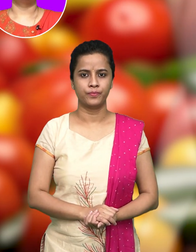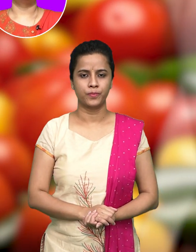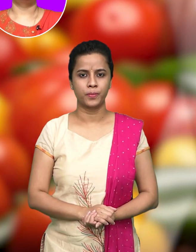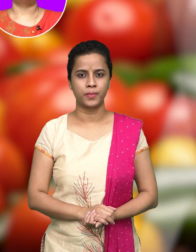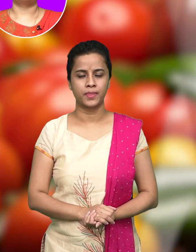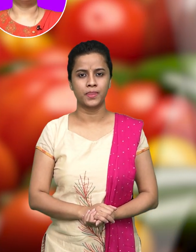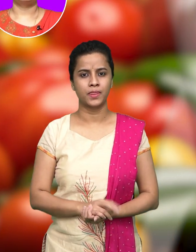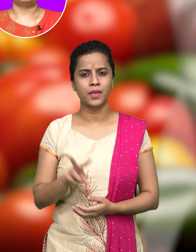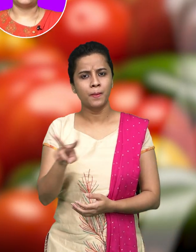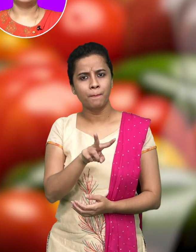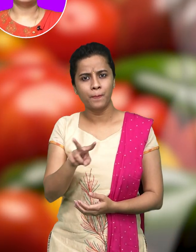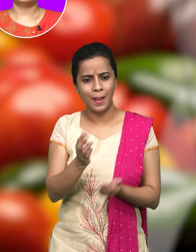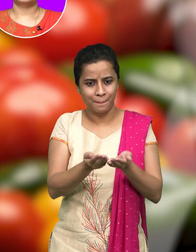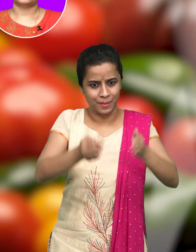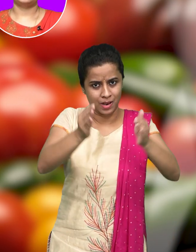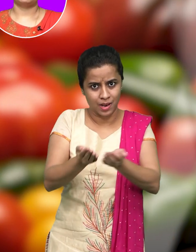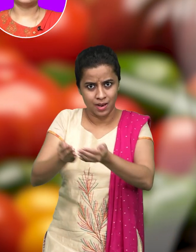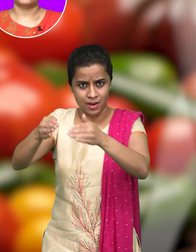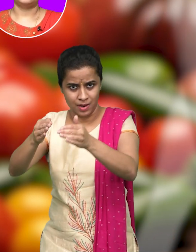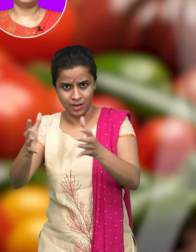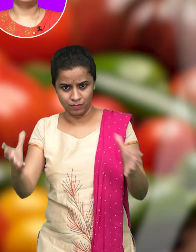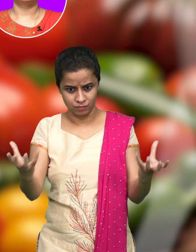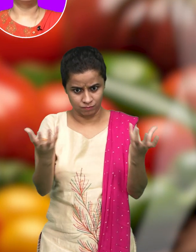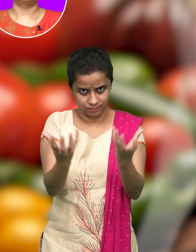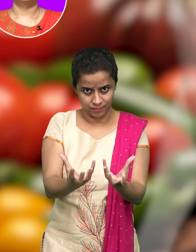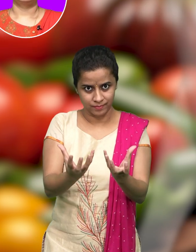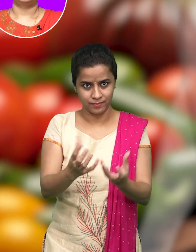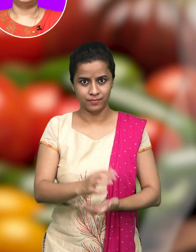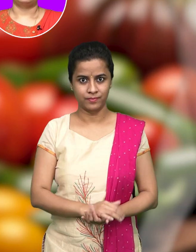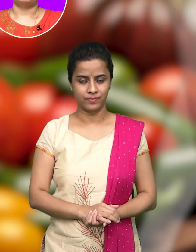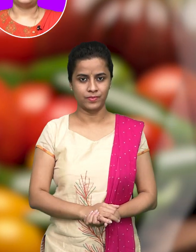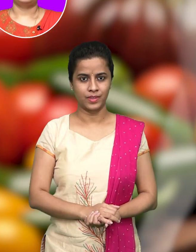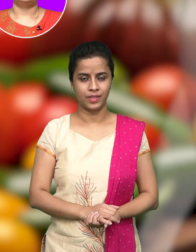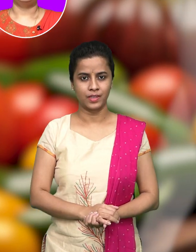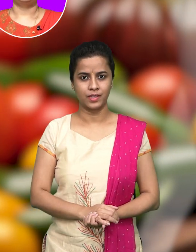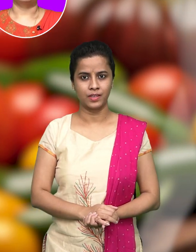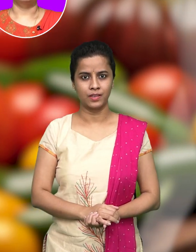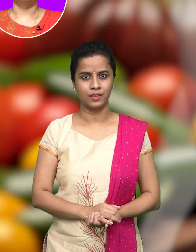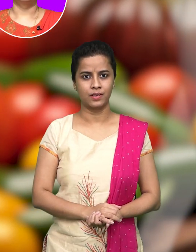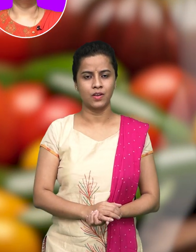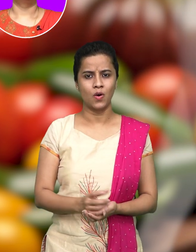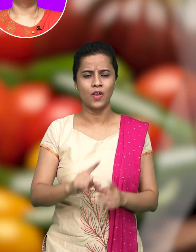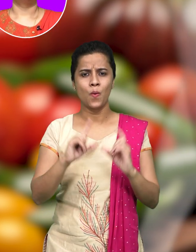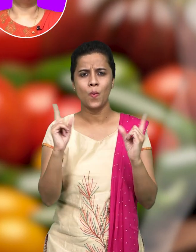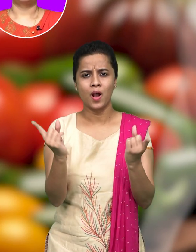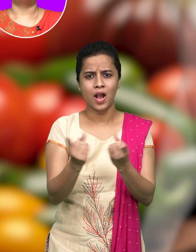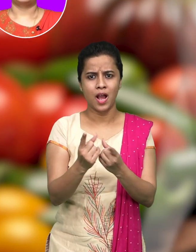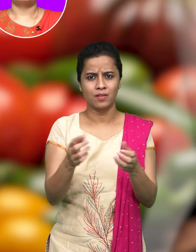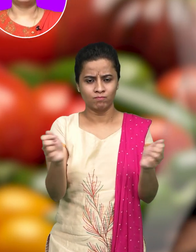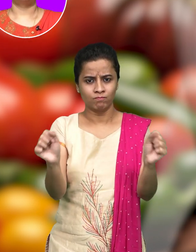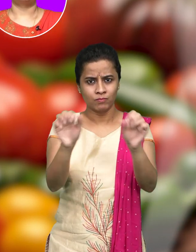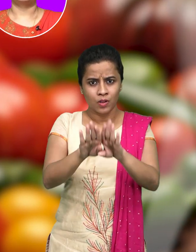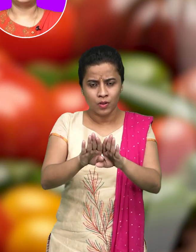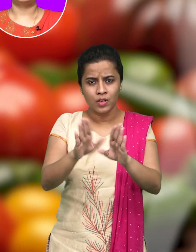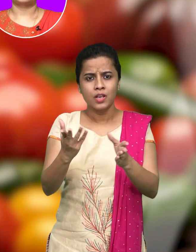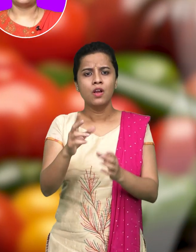Place both the potted plants side by side in a well lit room for